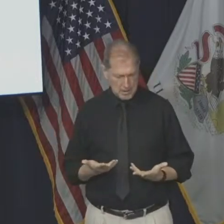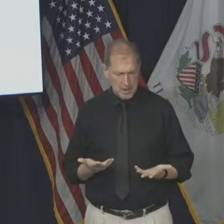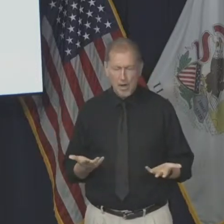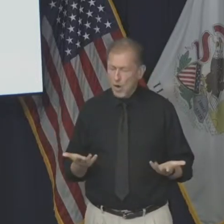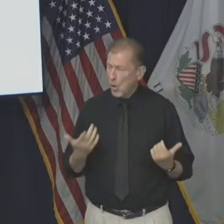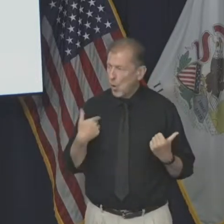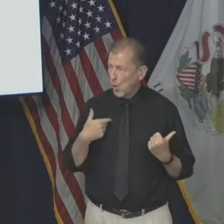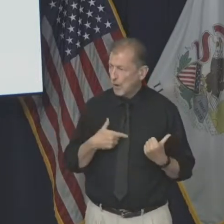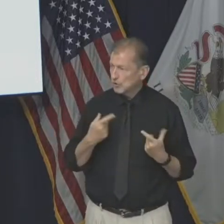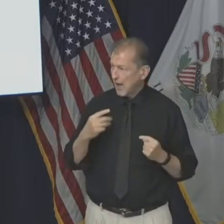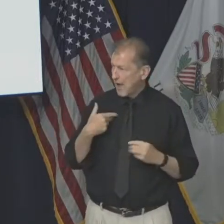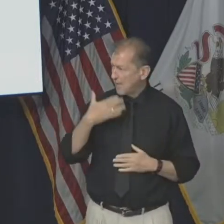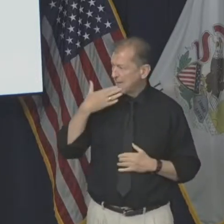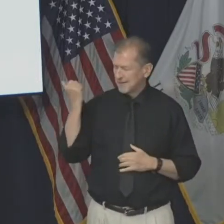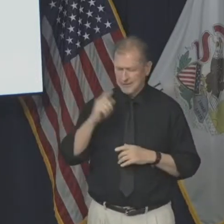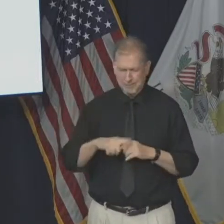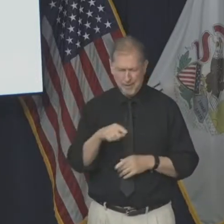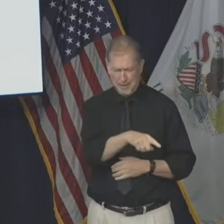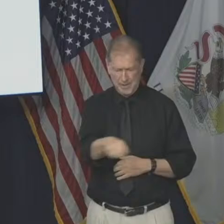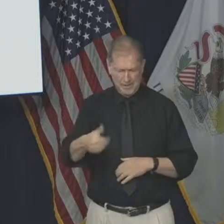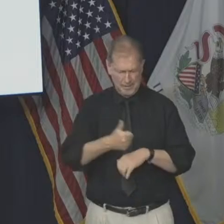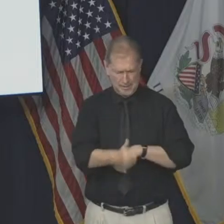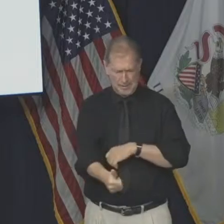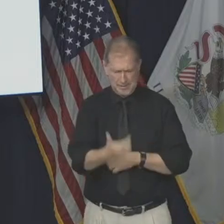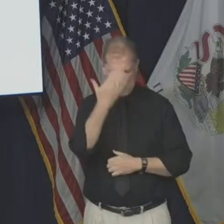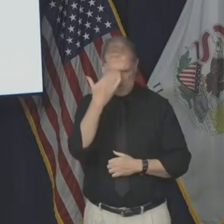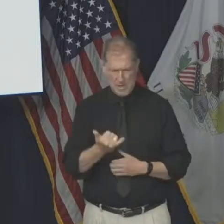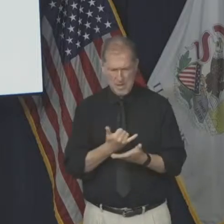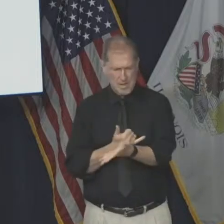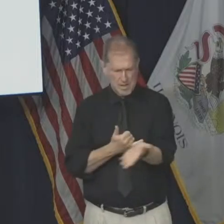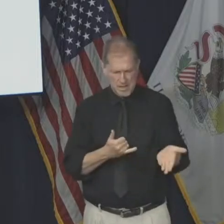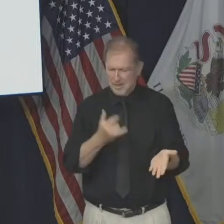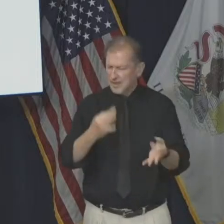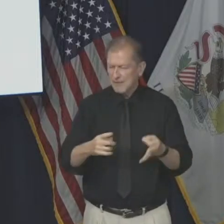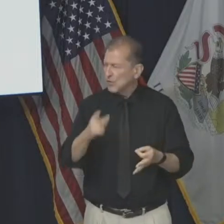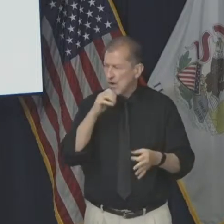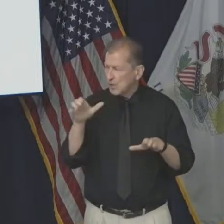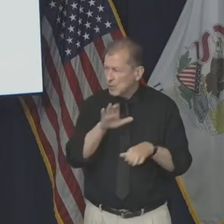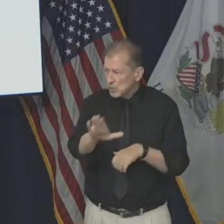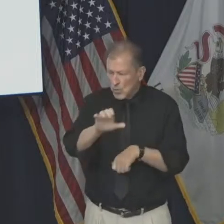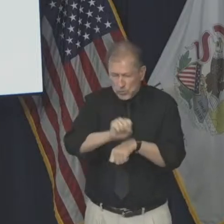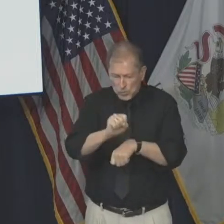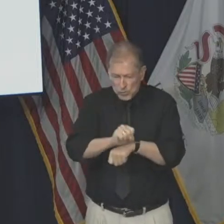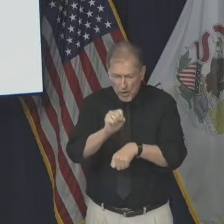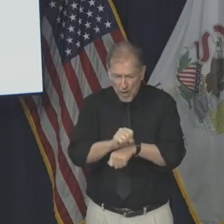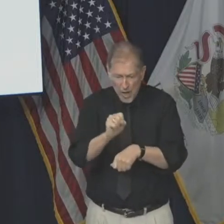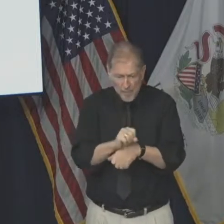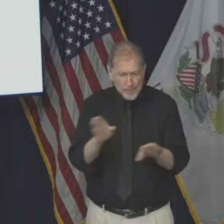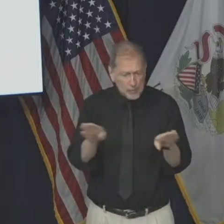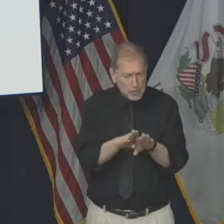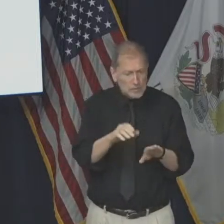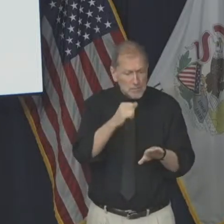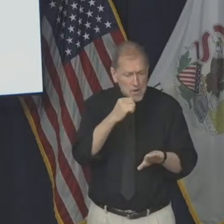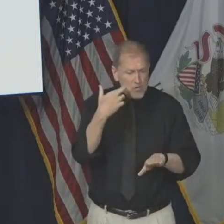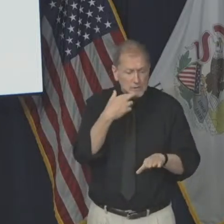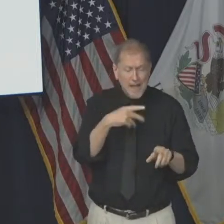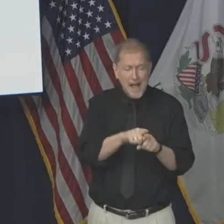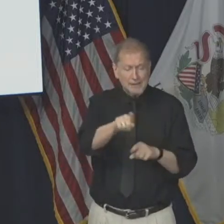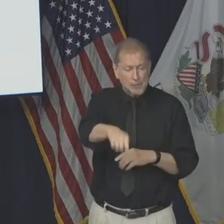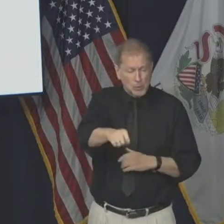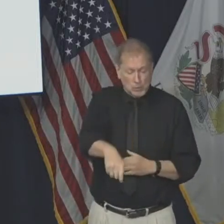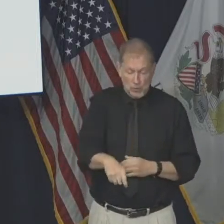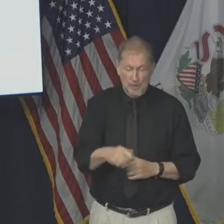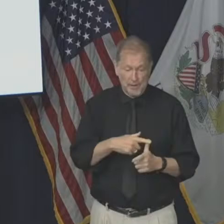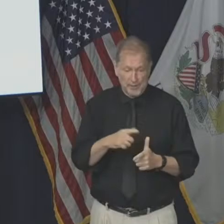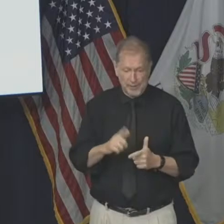to do everything we can, but it's these local officials, if they don't do their job, then we're going to end up with hospitals